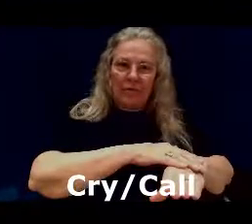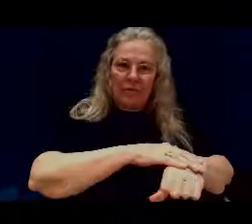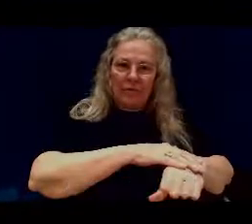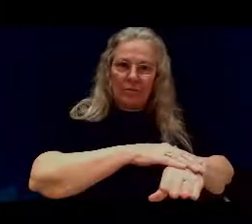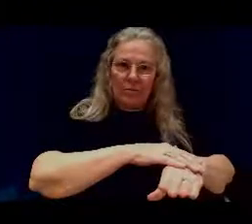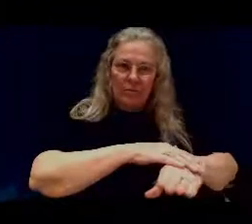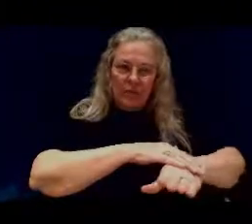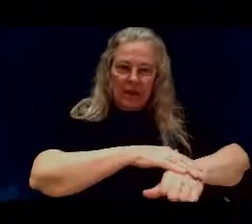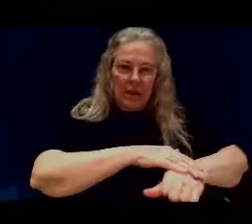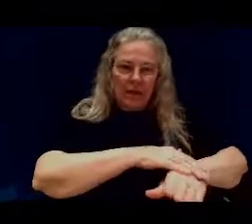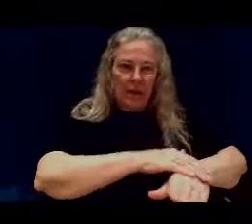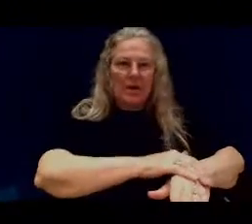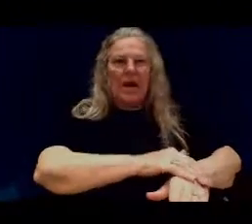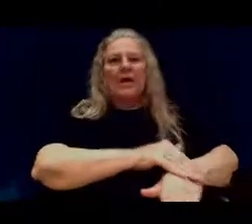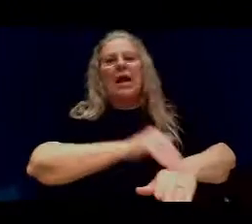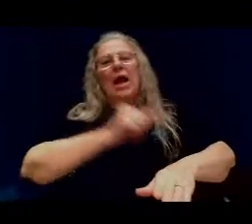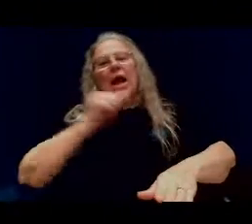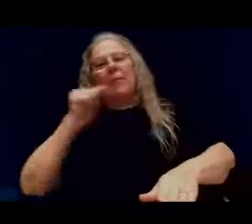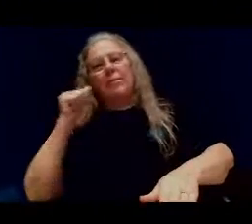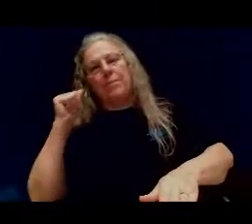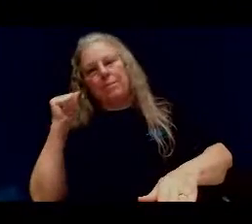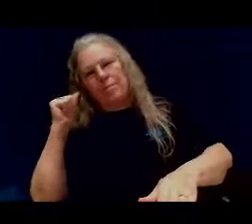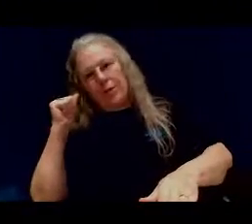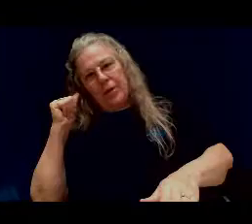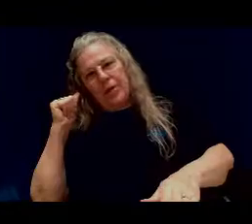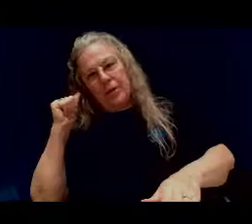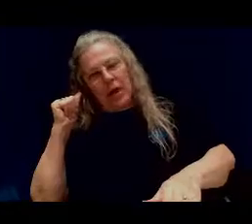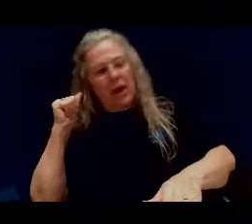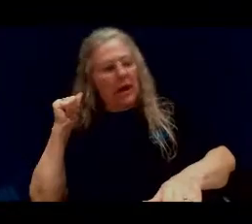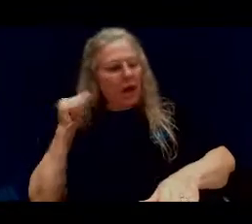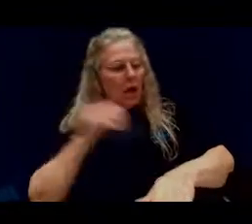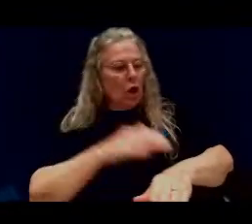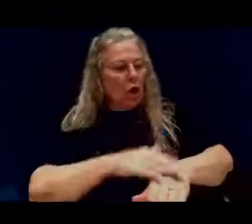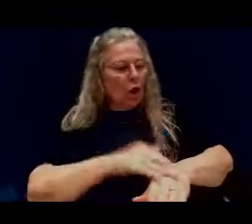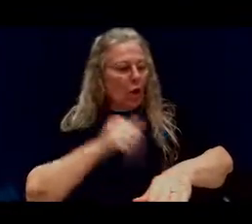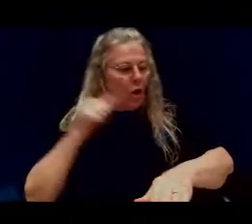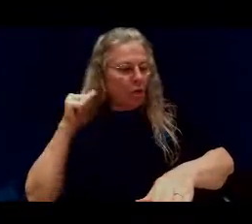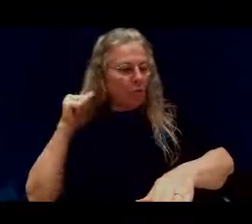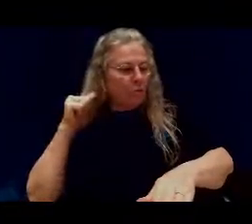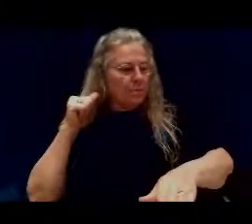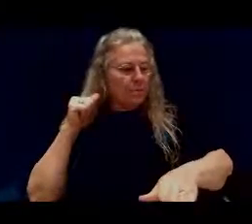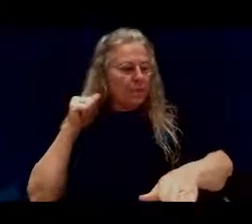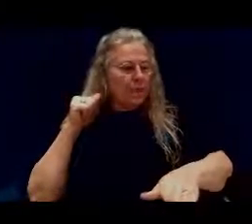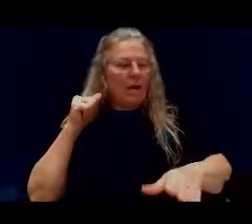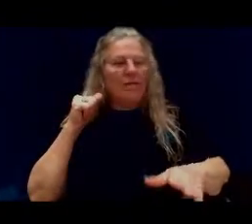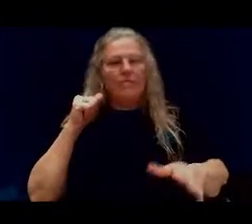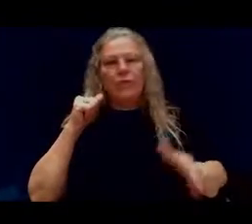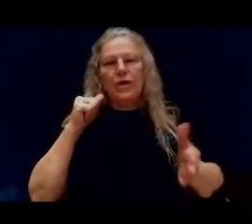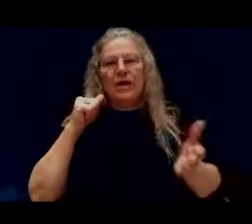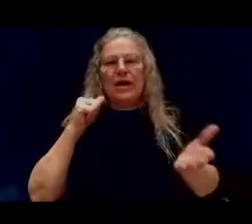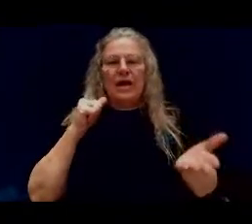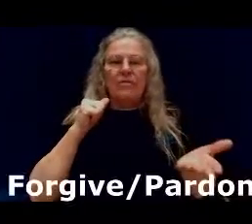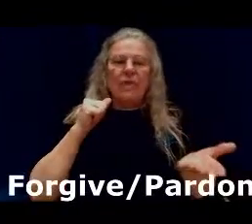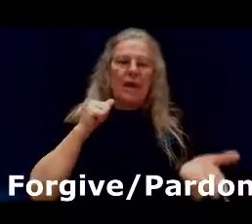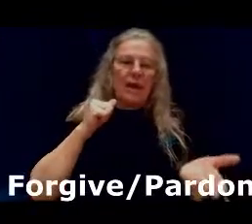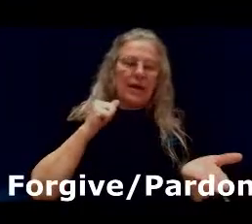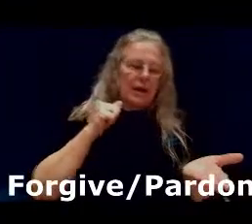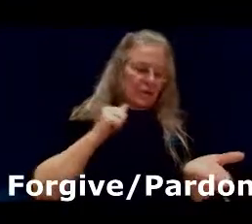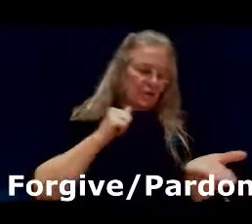your non-dominant hand and pull it away. Call. Forgive. Again, turn